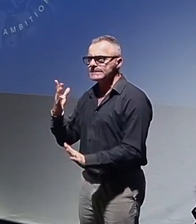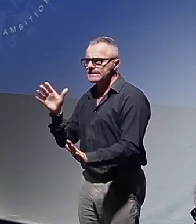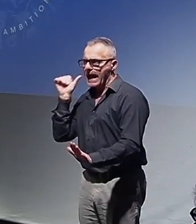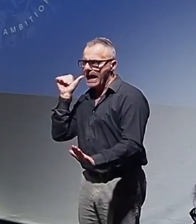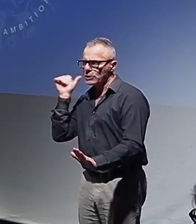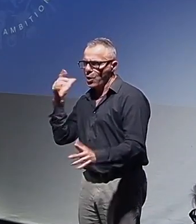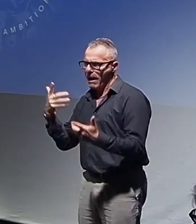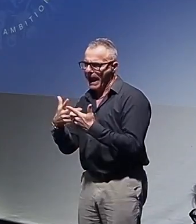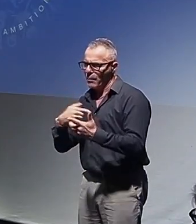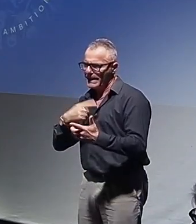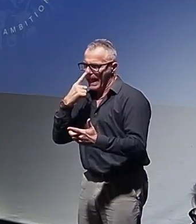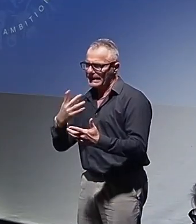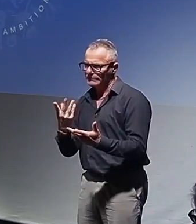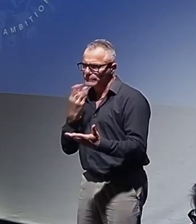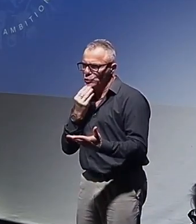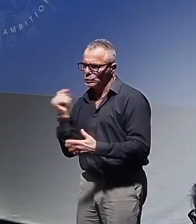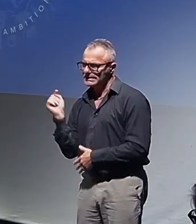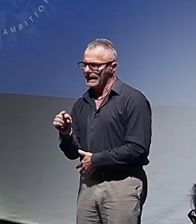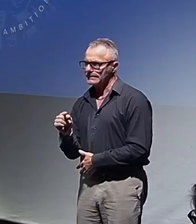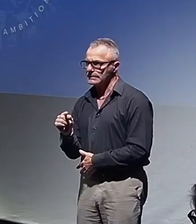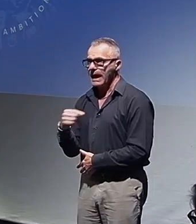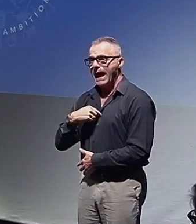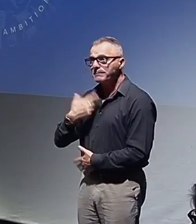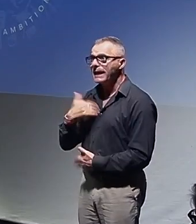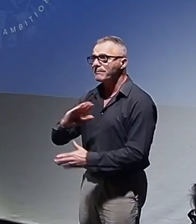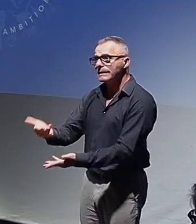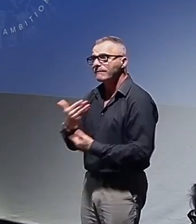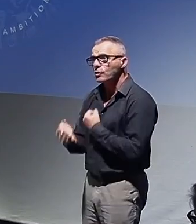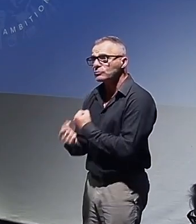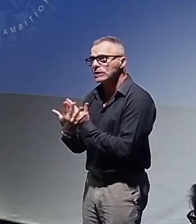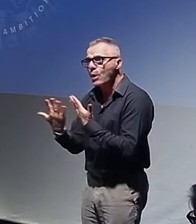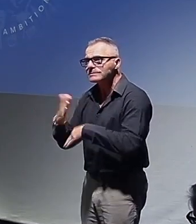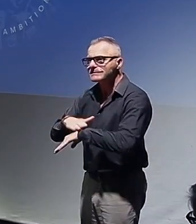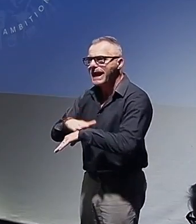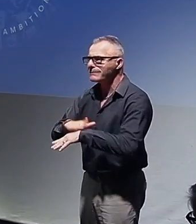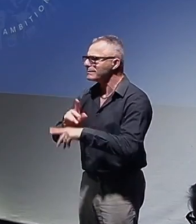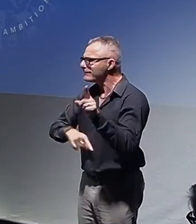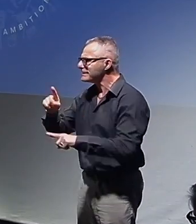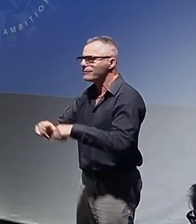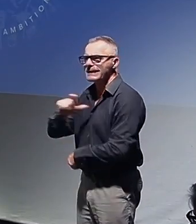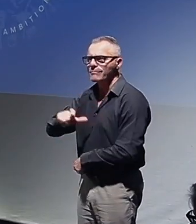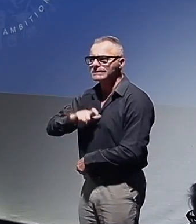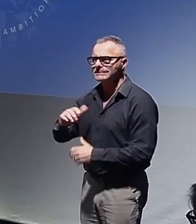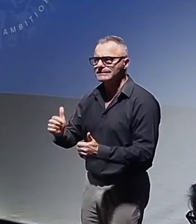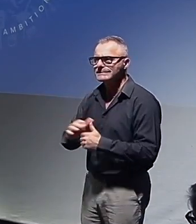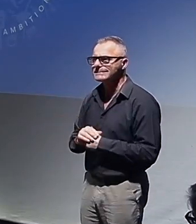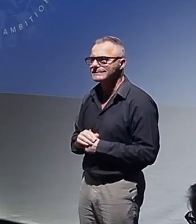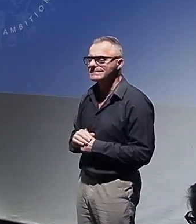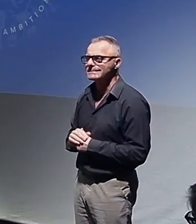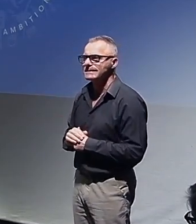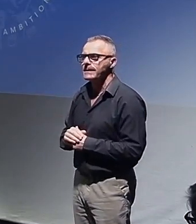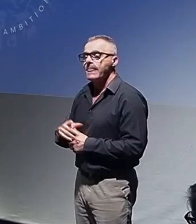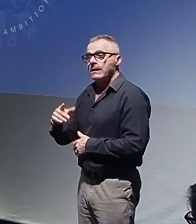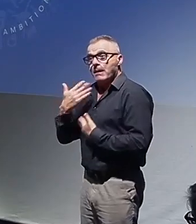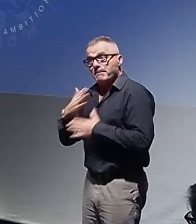what I can do with that. And I've been given the opportunity multiple times to play all these different characters. And I